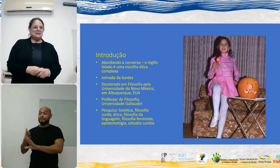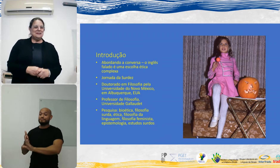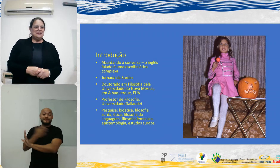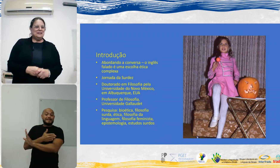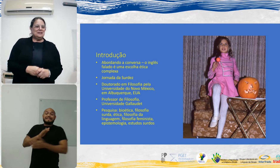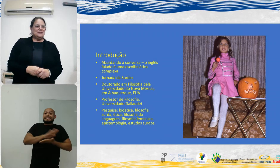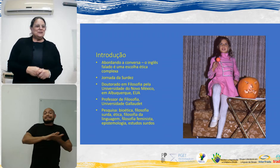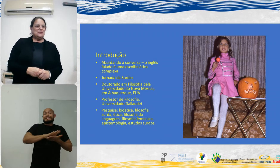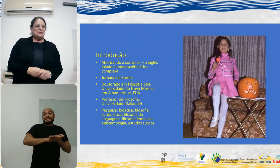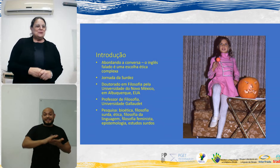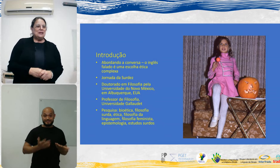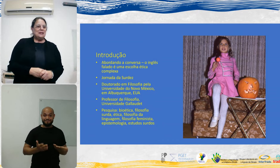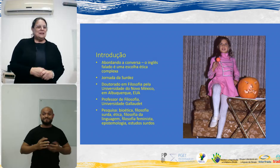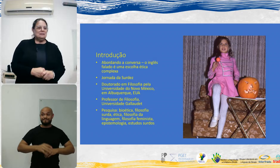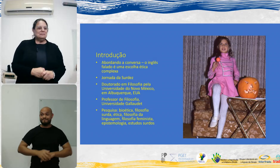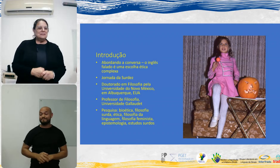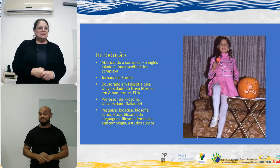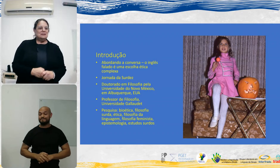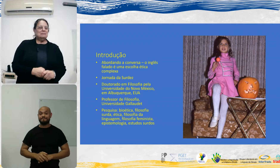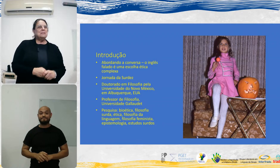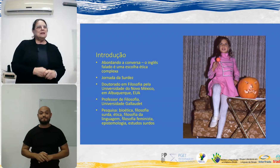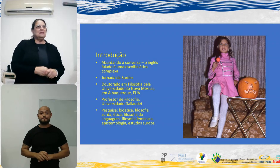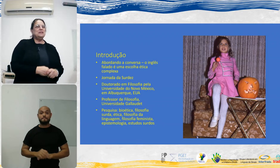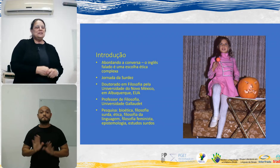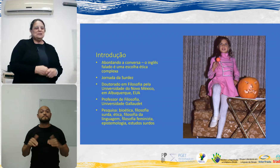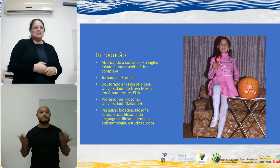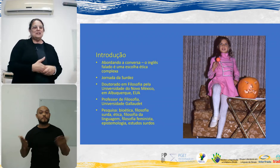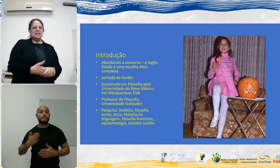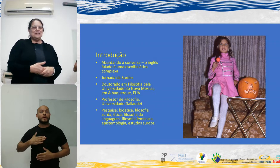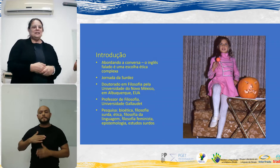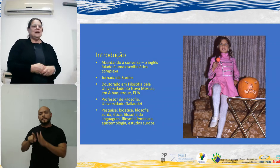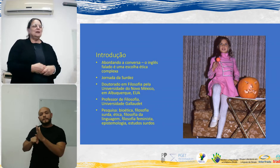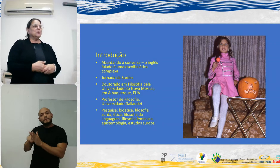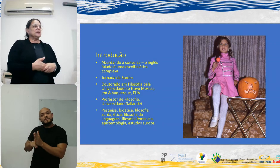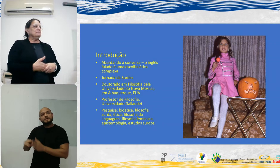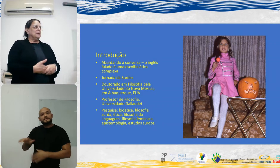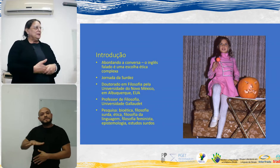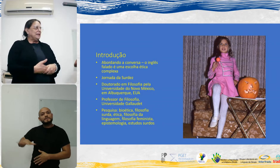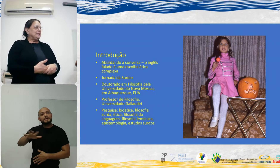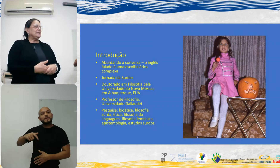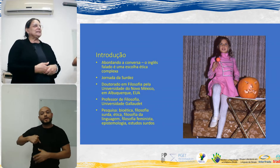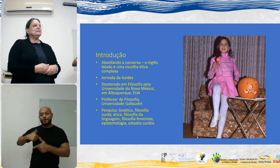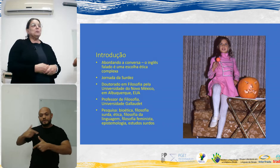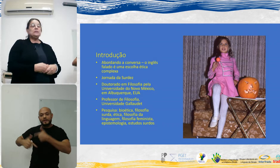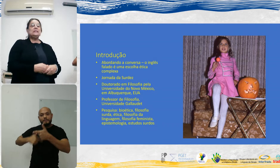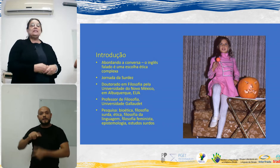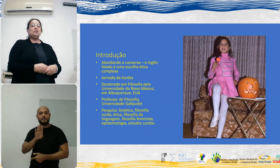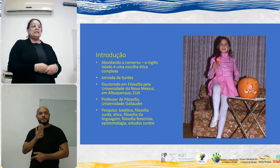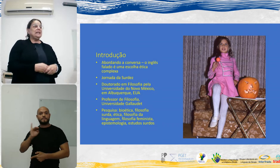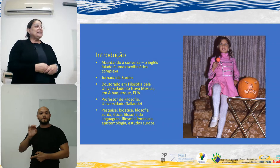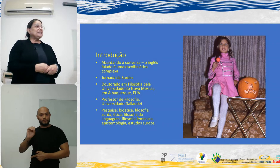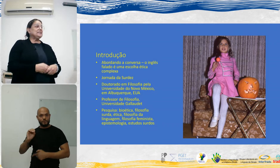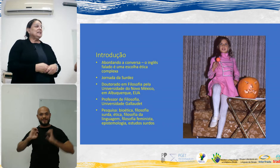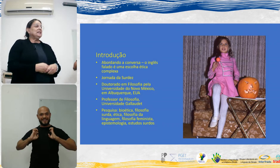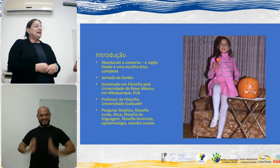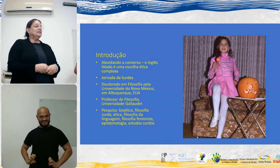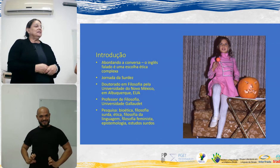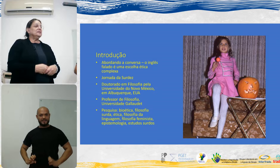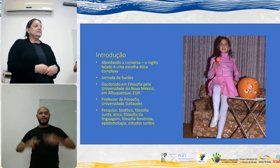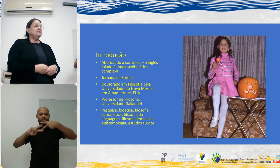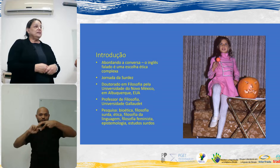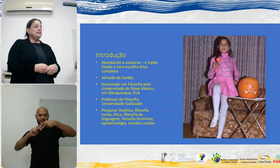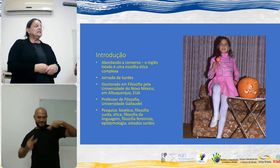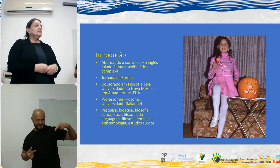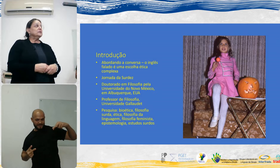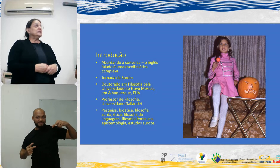Okay, so my research area, I work in bioethics, mostly genetics, and